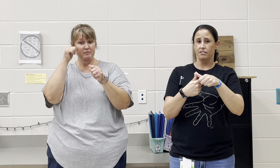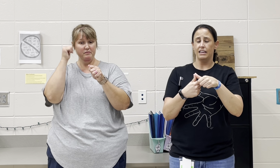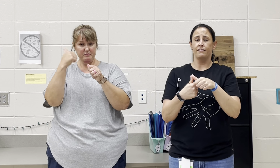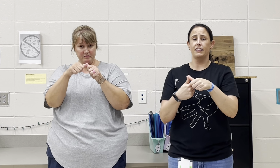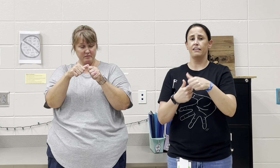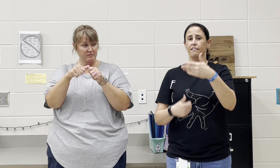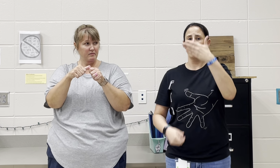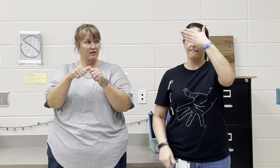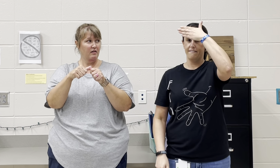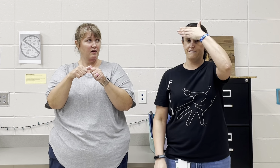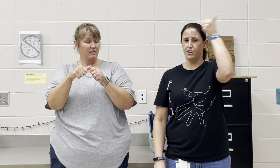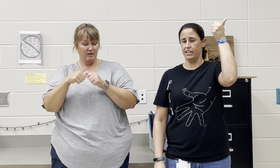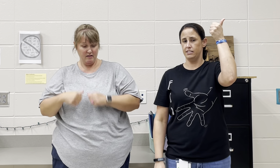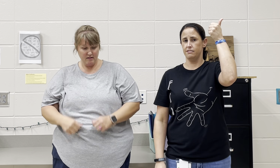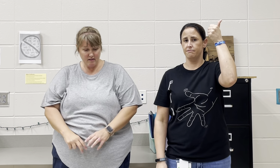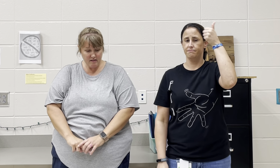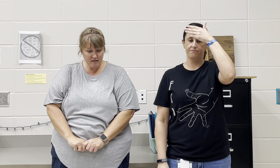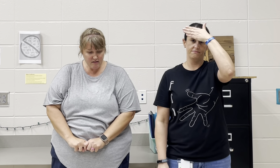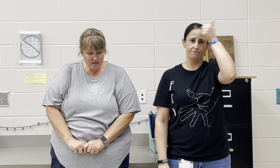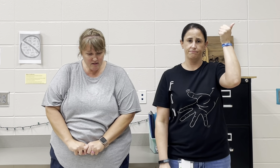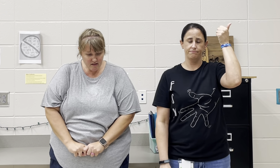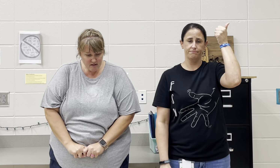and then forget.